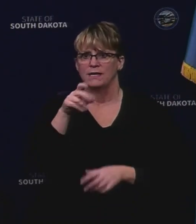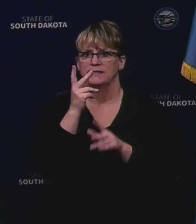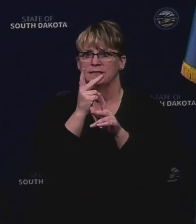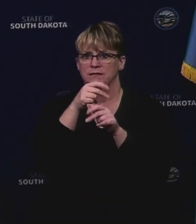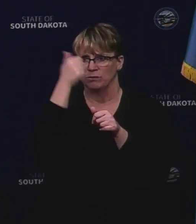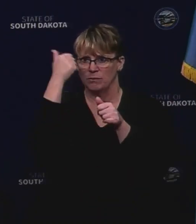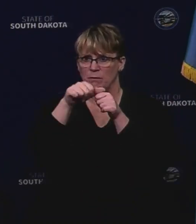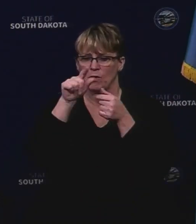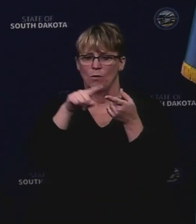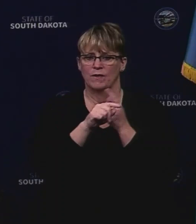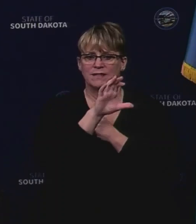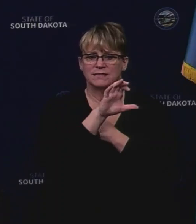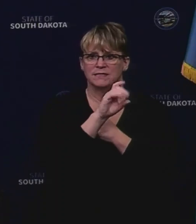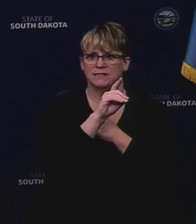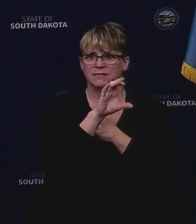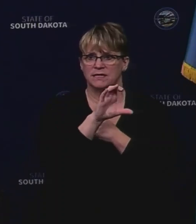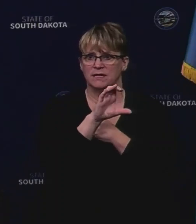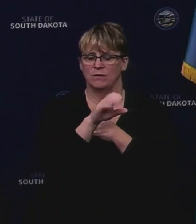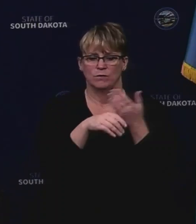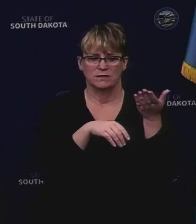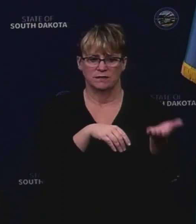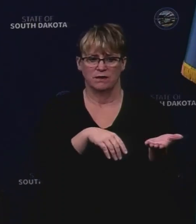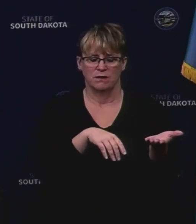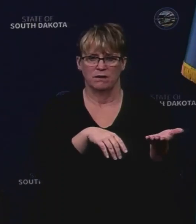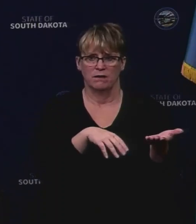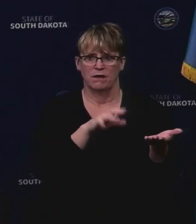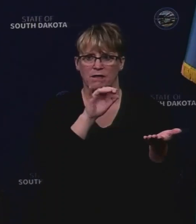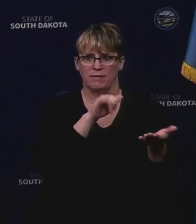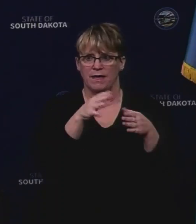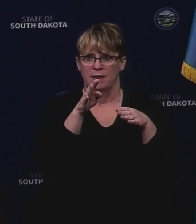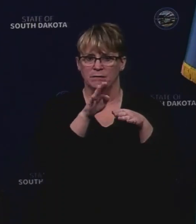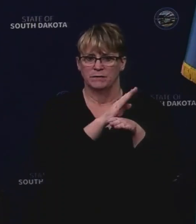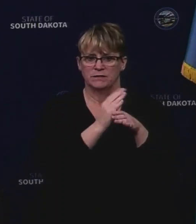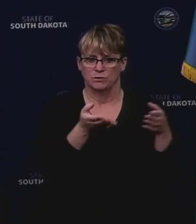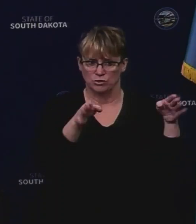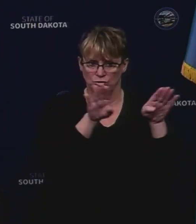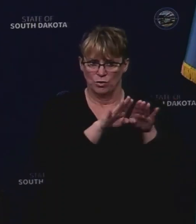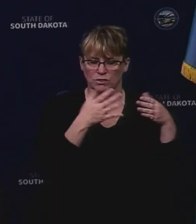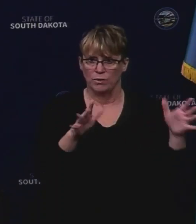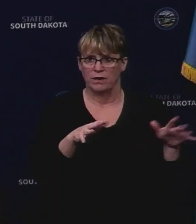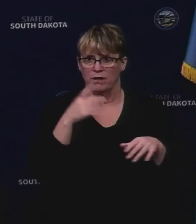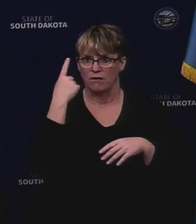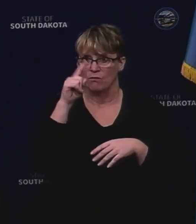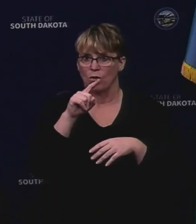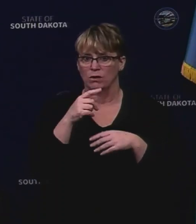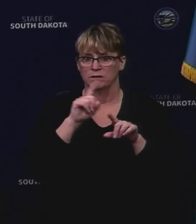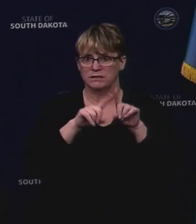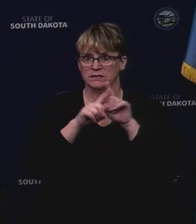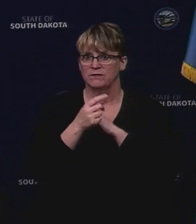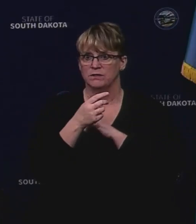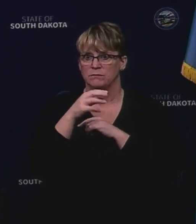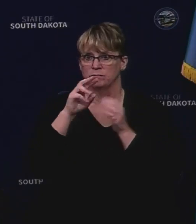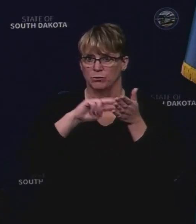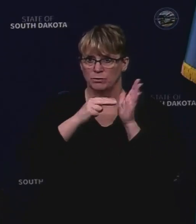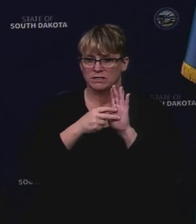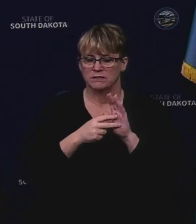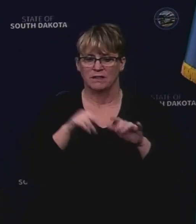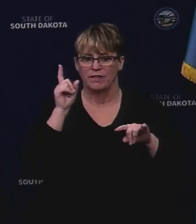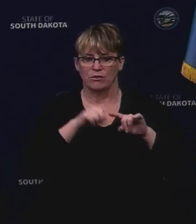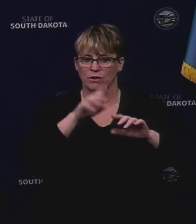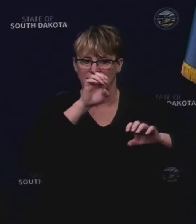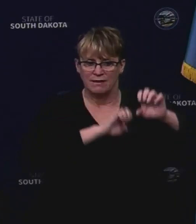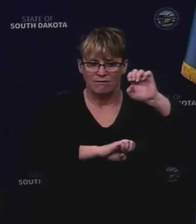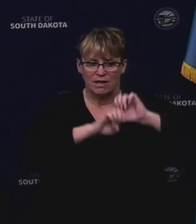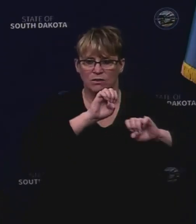is that when the CDC came on site, the facility was already closed for production purposes. And so the reason they couldn't